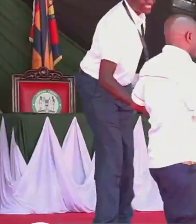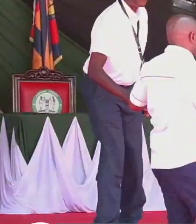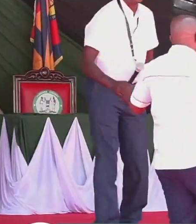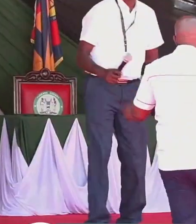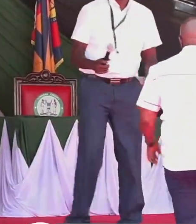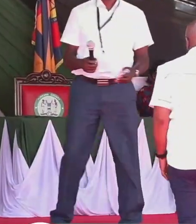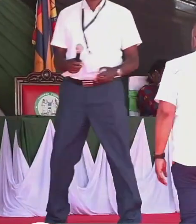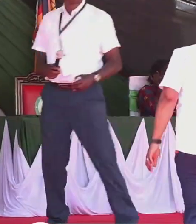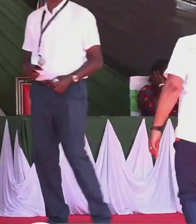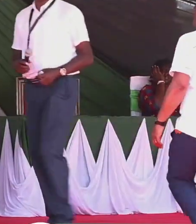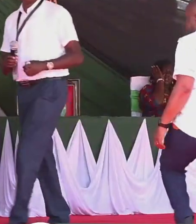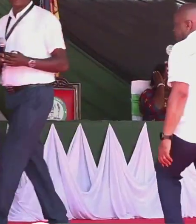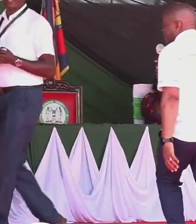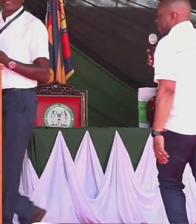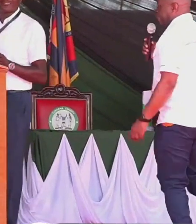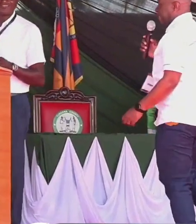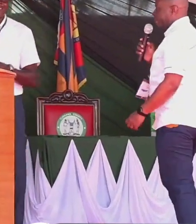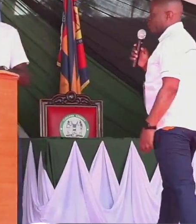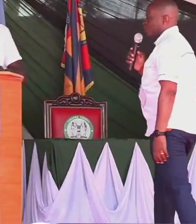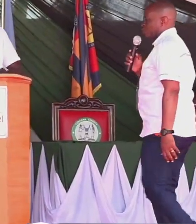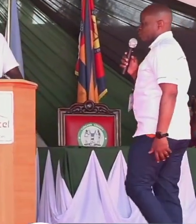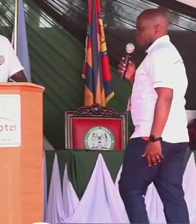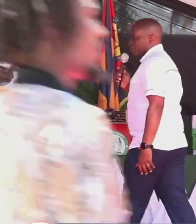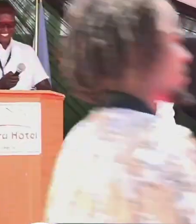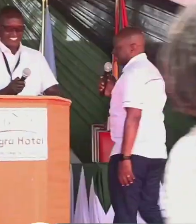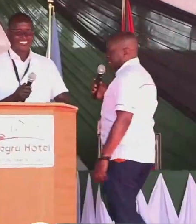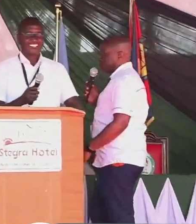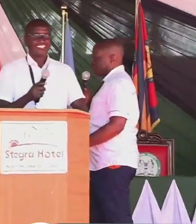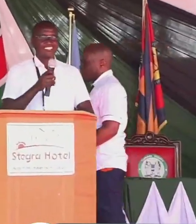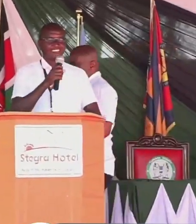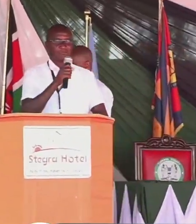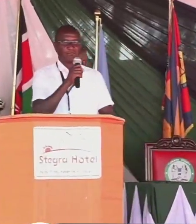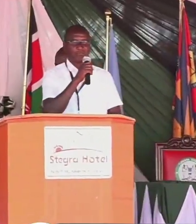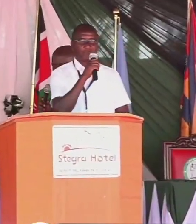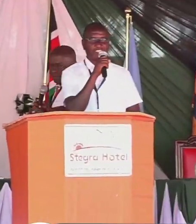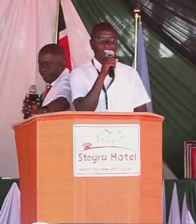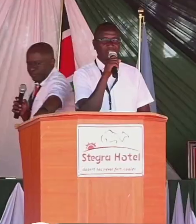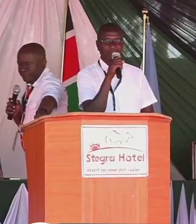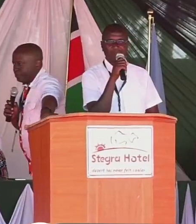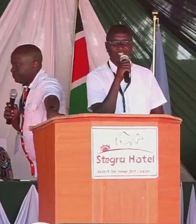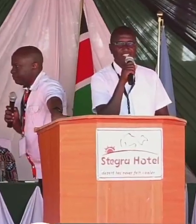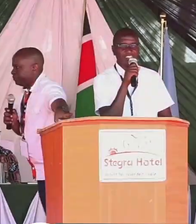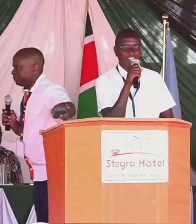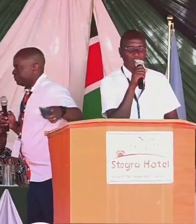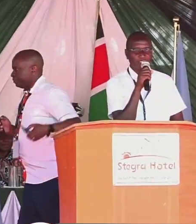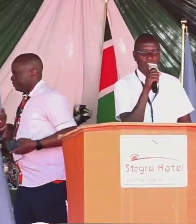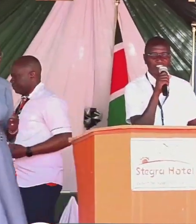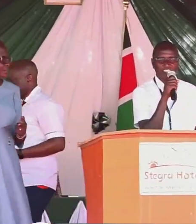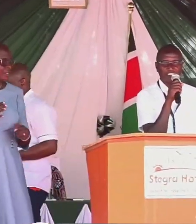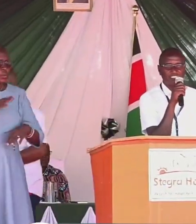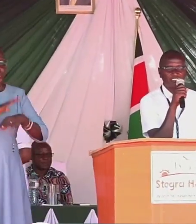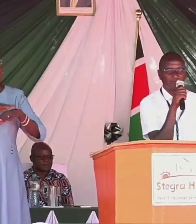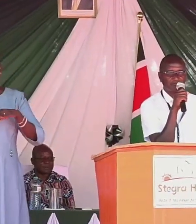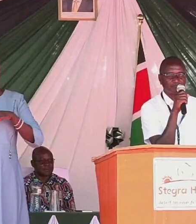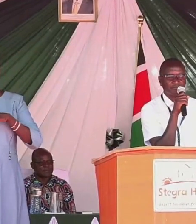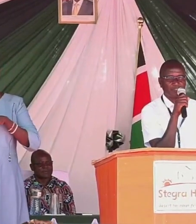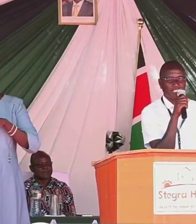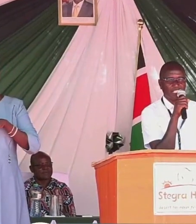because we recognize you. Acha daktari hapa aseme kuhusu Mombasa County kwa ufupi. Yeah, good